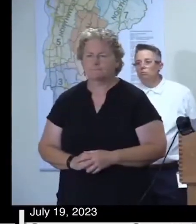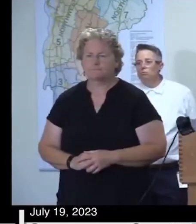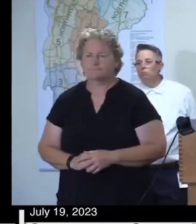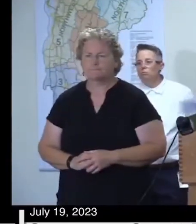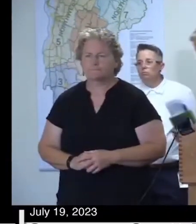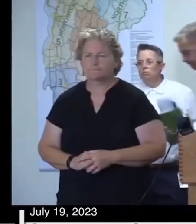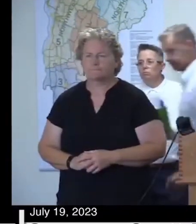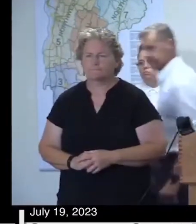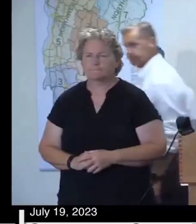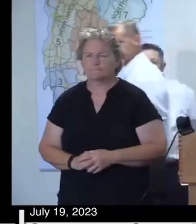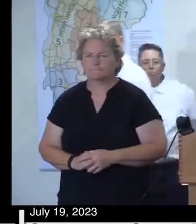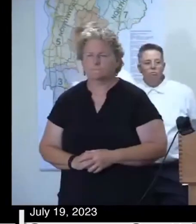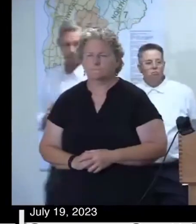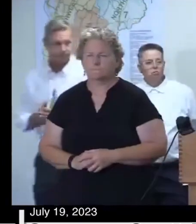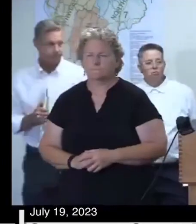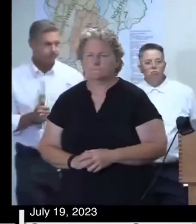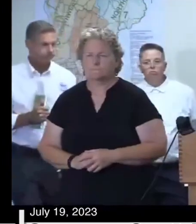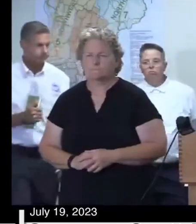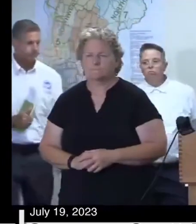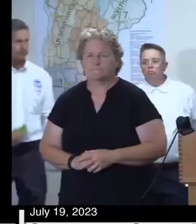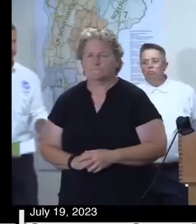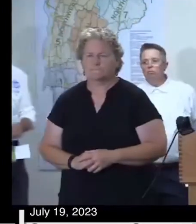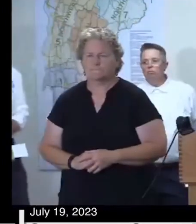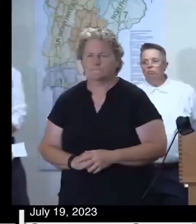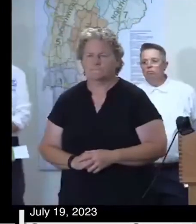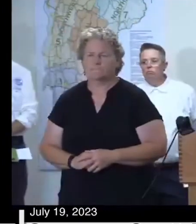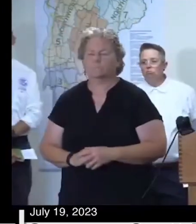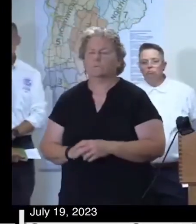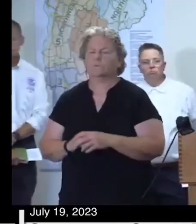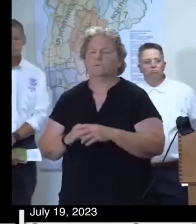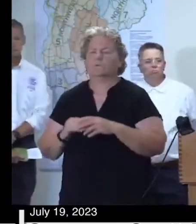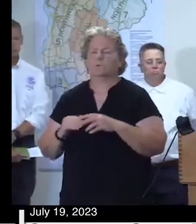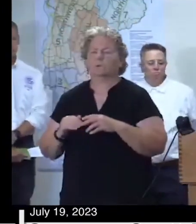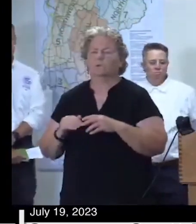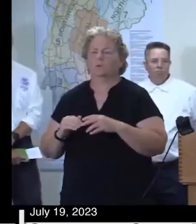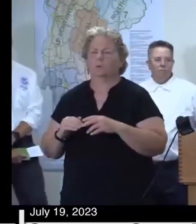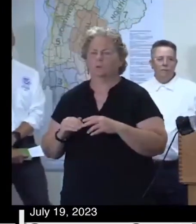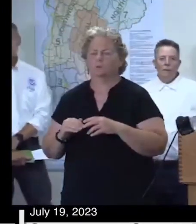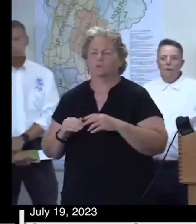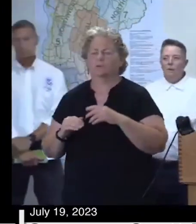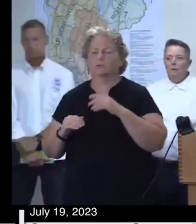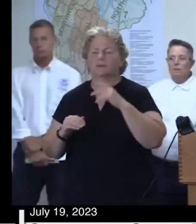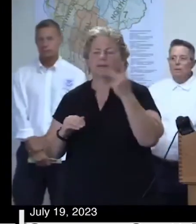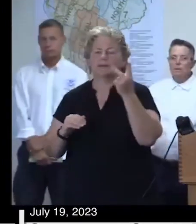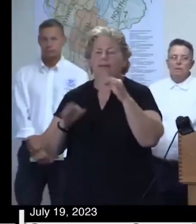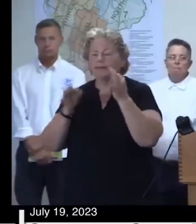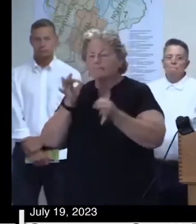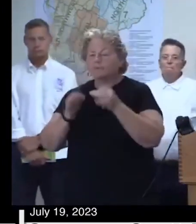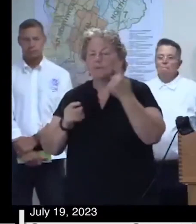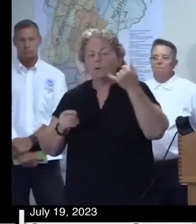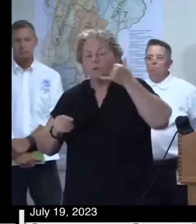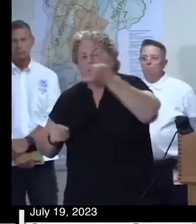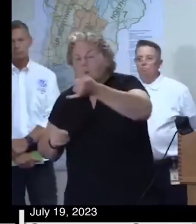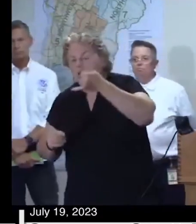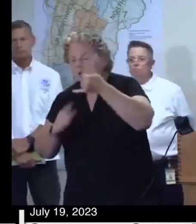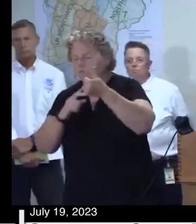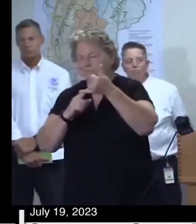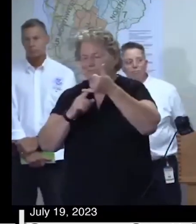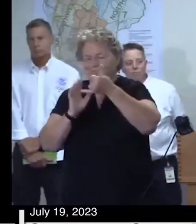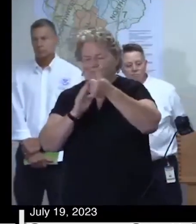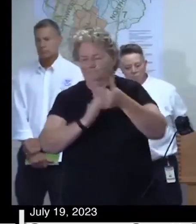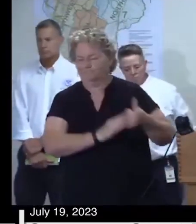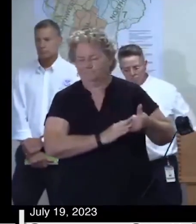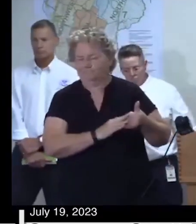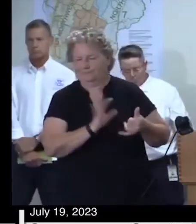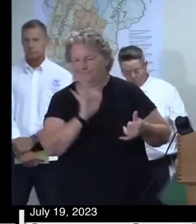you. Governor, I have a question about Montpelier. I've had a number of folks in town that have approached me and have expressed their, I guess,